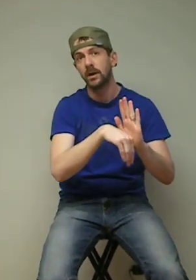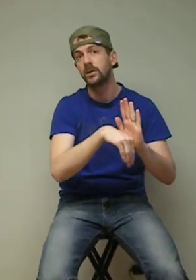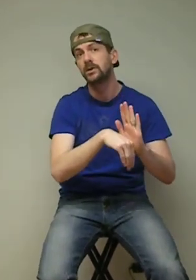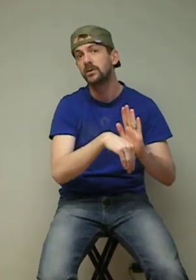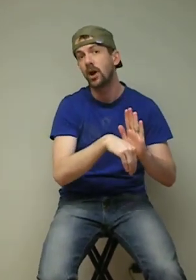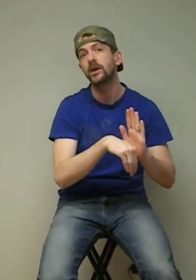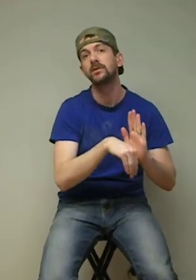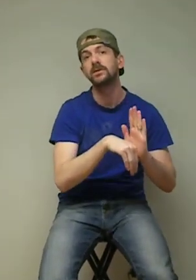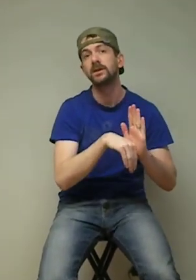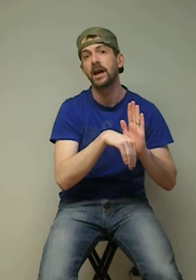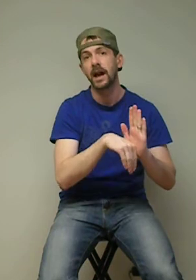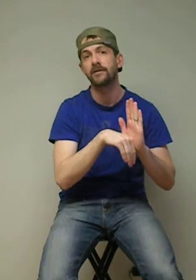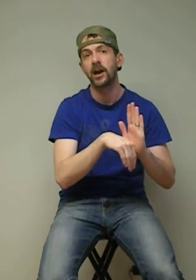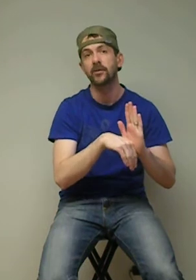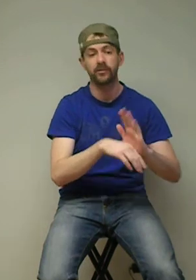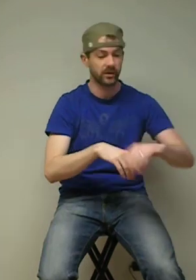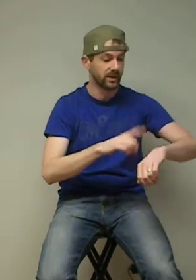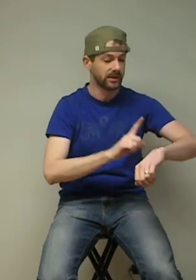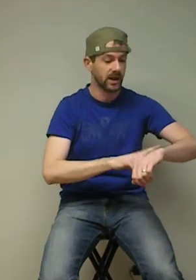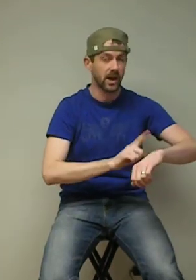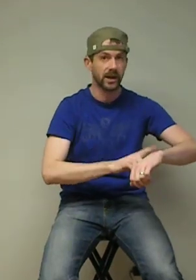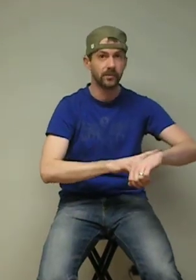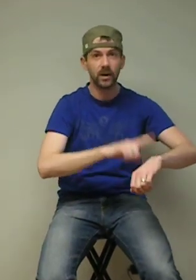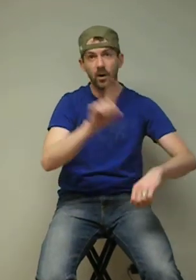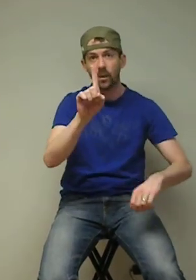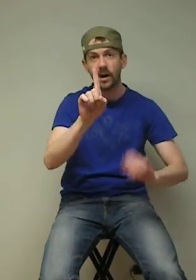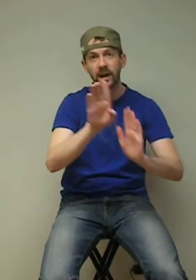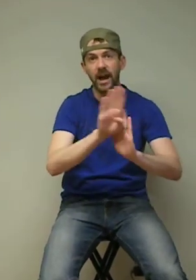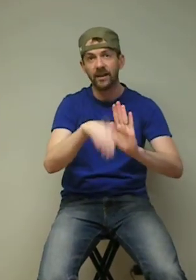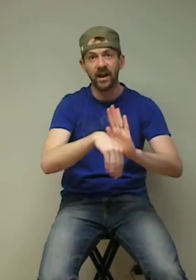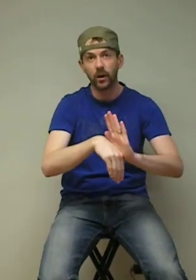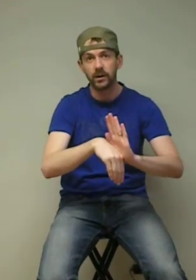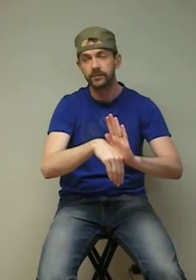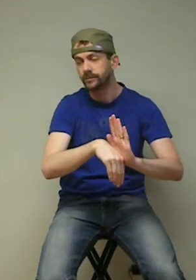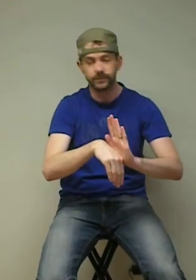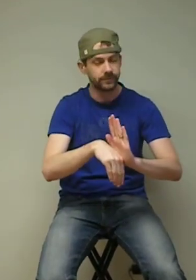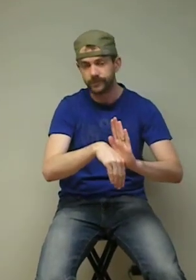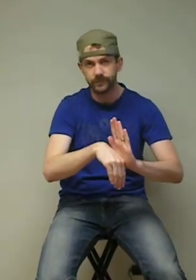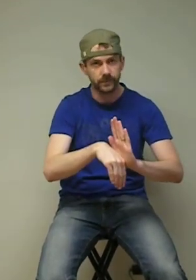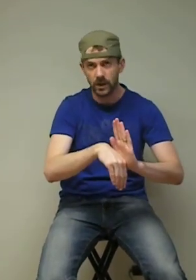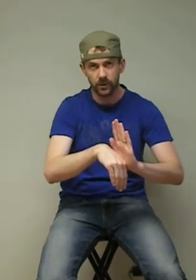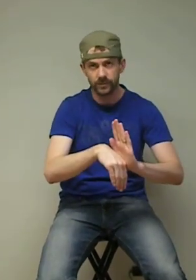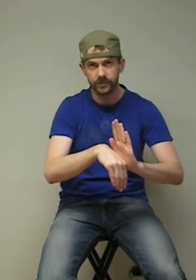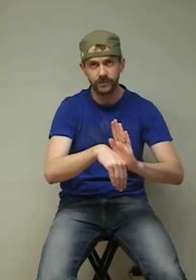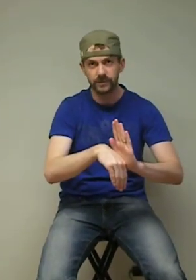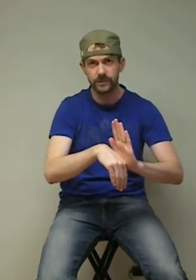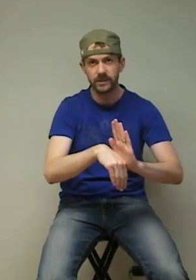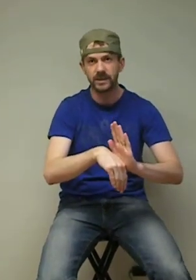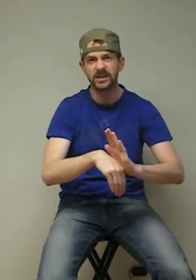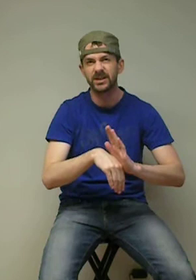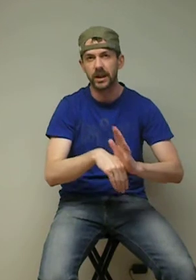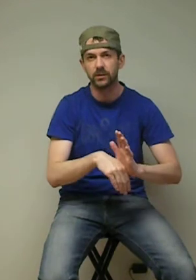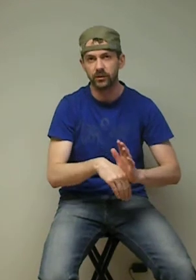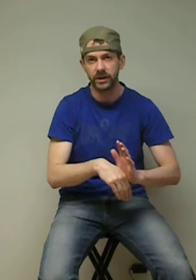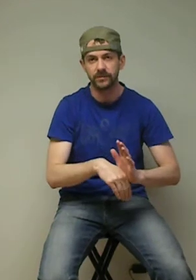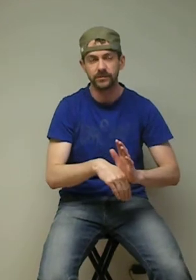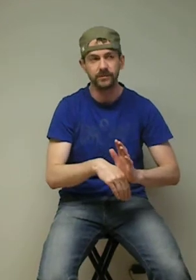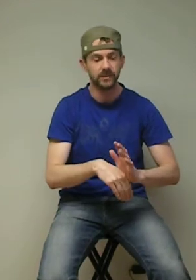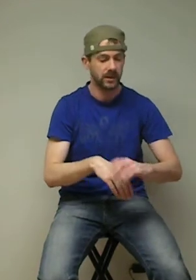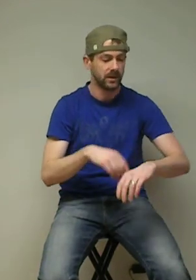We do not use half an hour for time 1/2 hour. No. Doesn't sound right. You